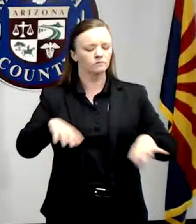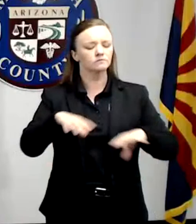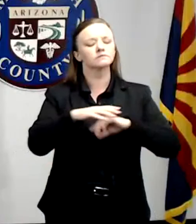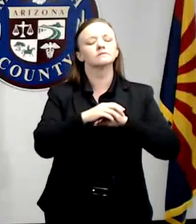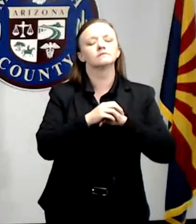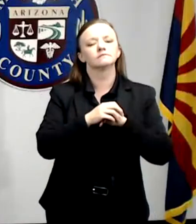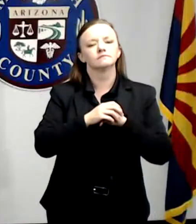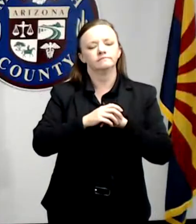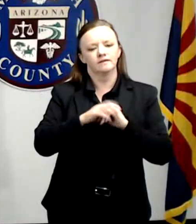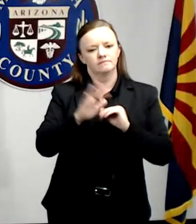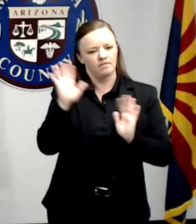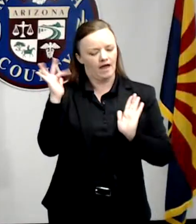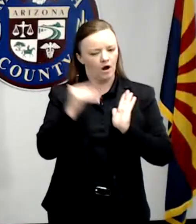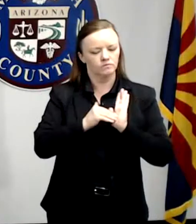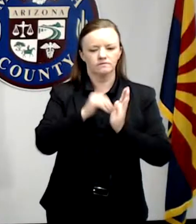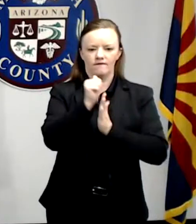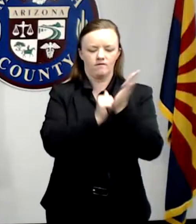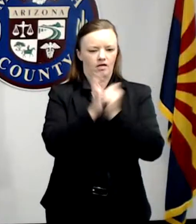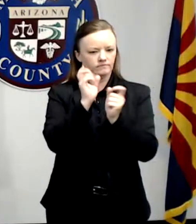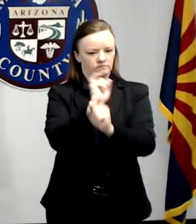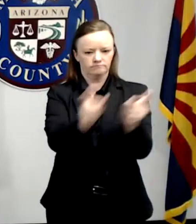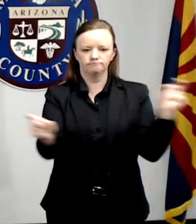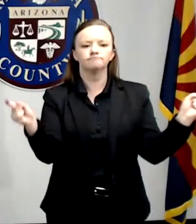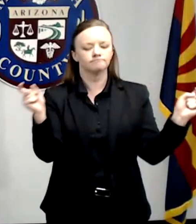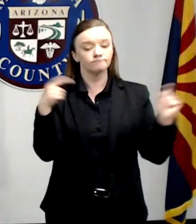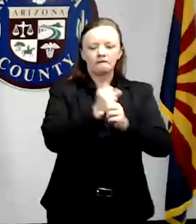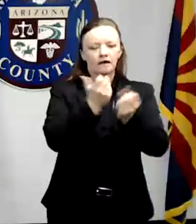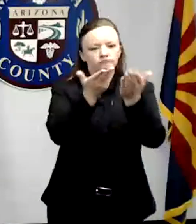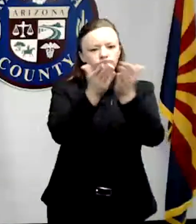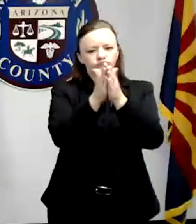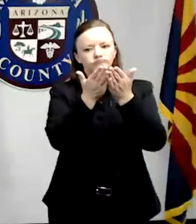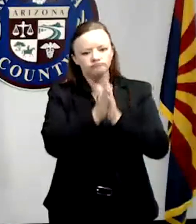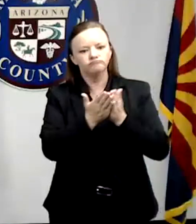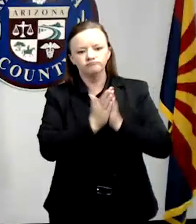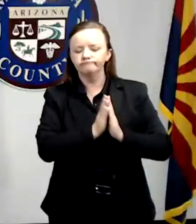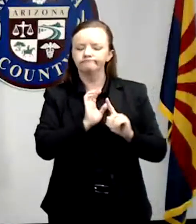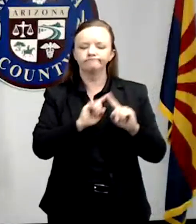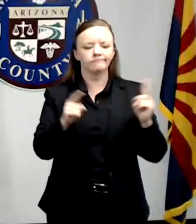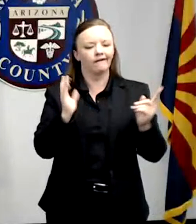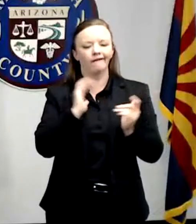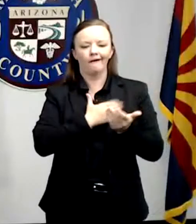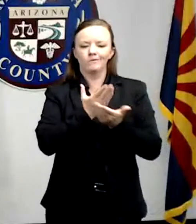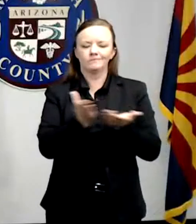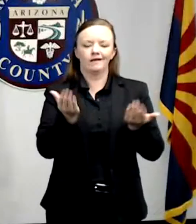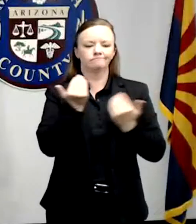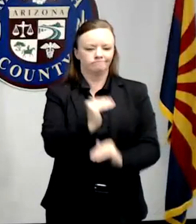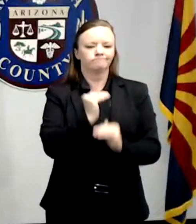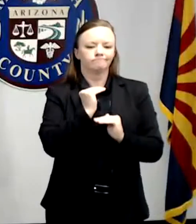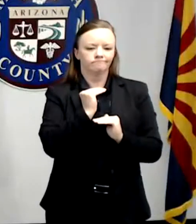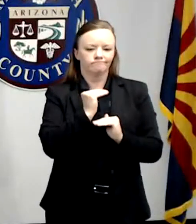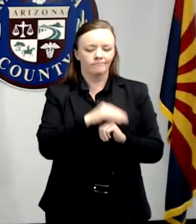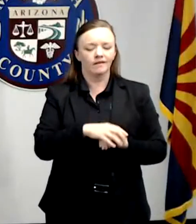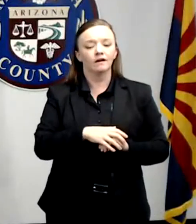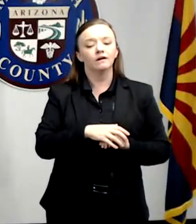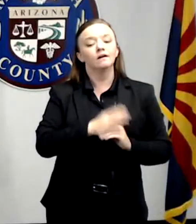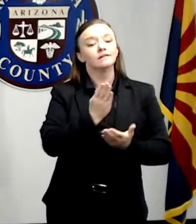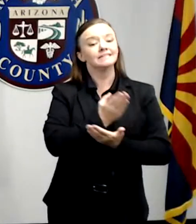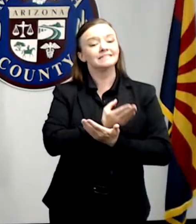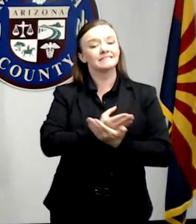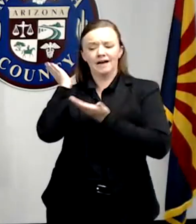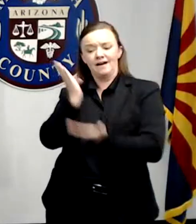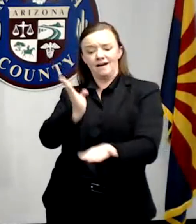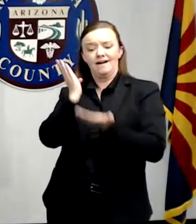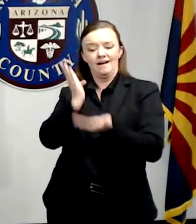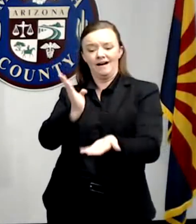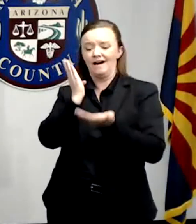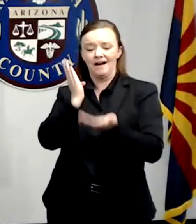80,618 gloves. While we have distributed for a limited supply, with a supply chain that has not been able to keep up